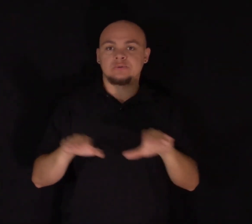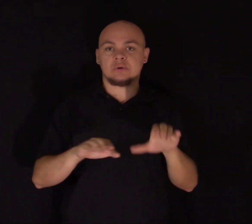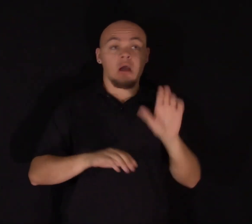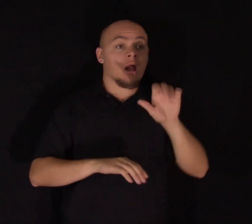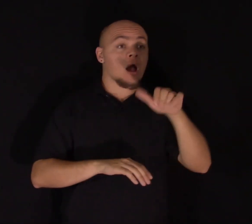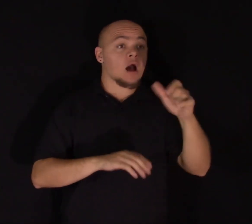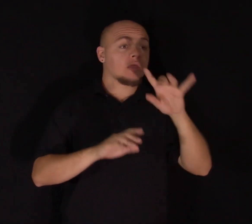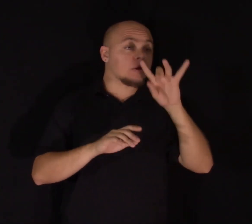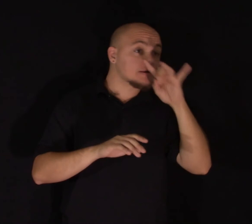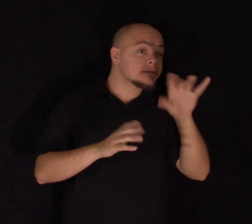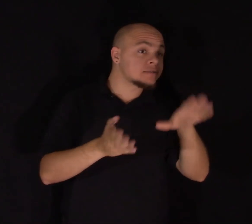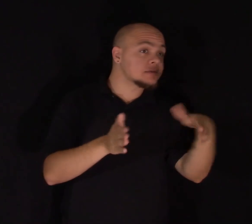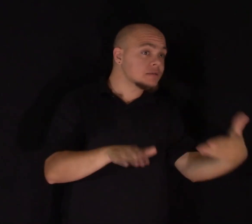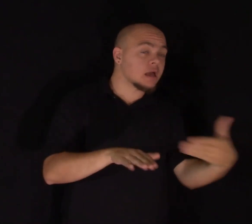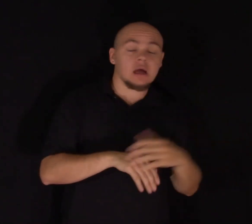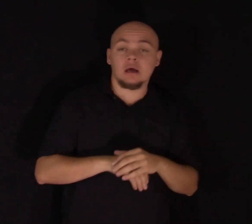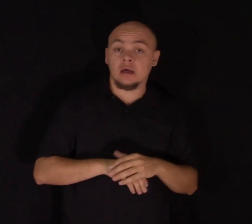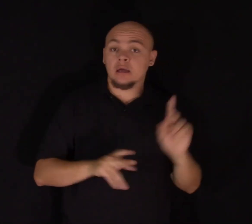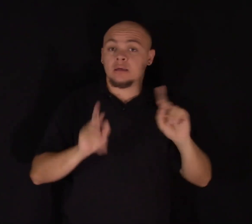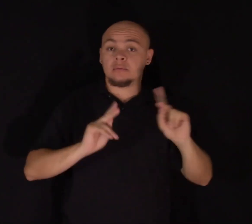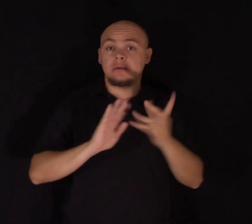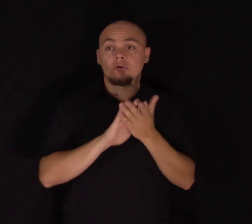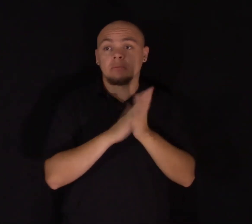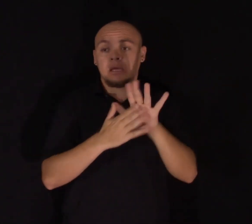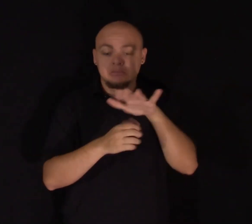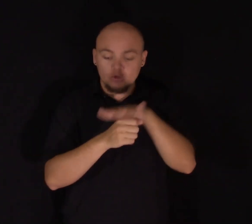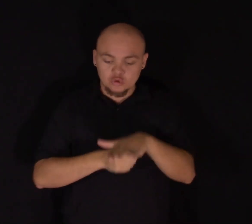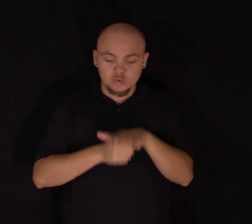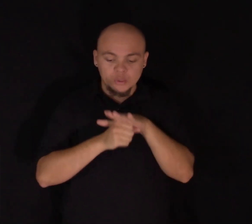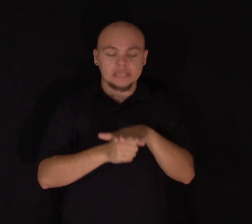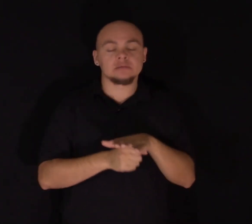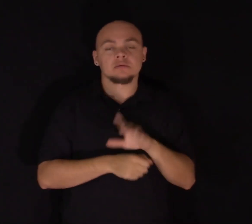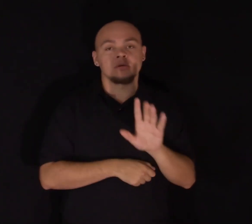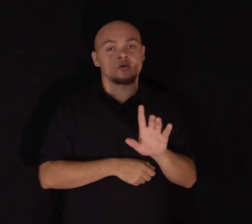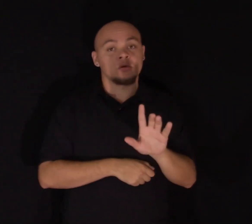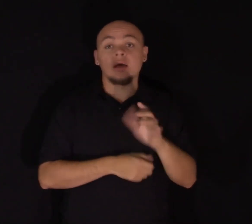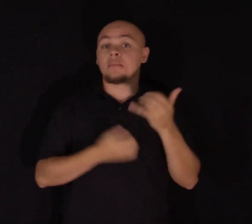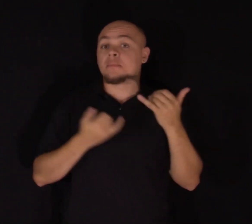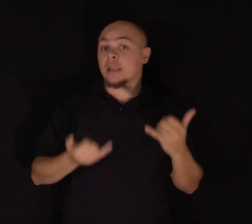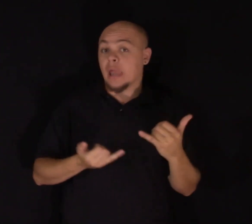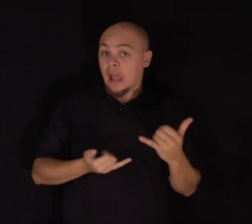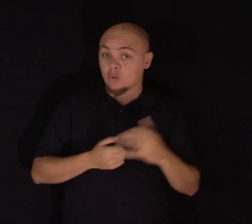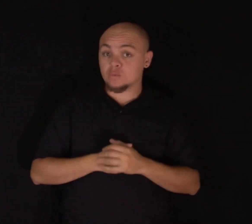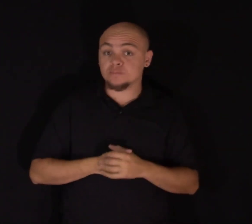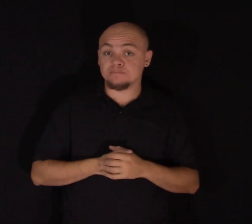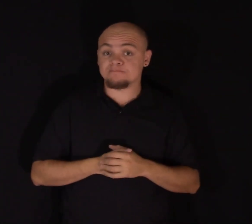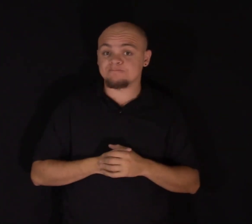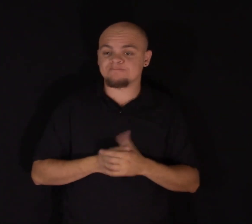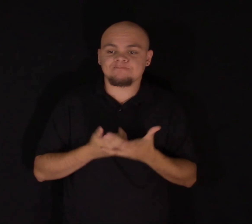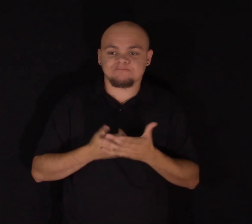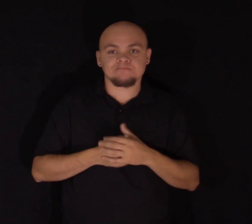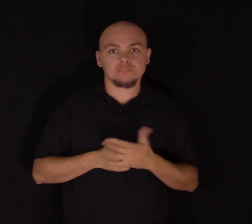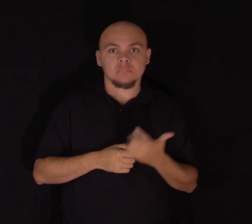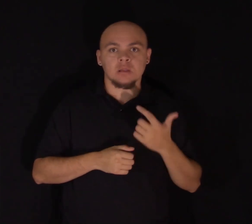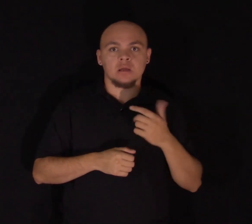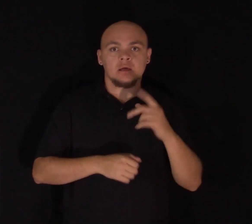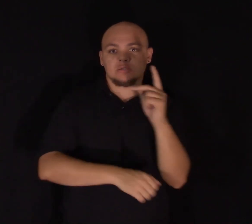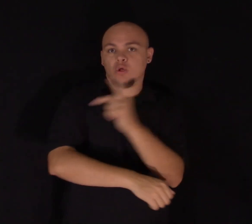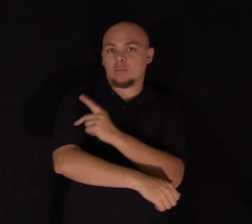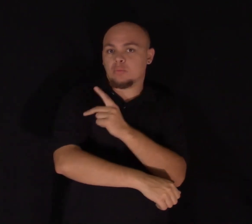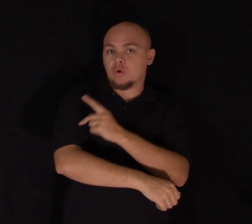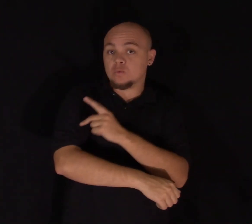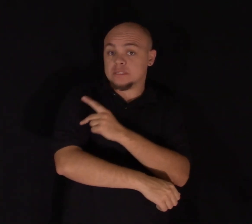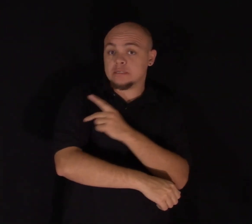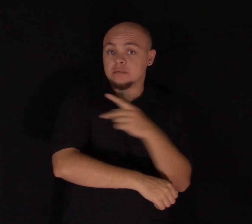to die, that causes everybody to be stressed, and now it's, a protein